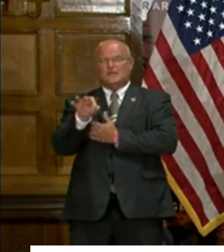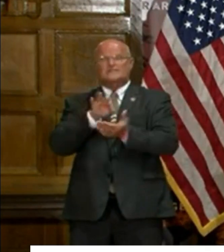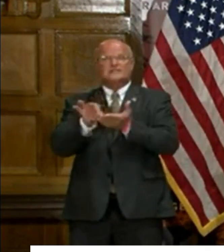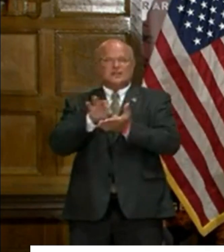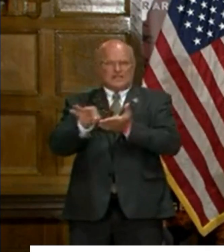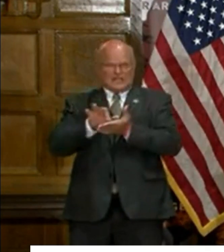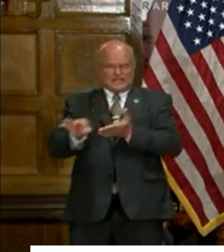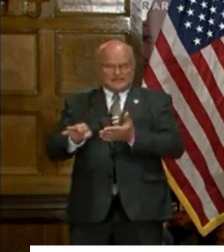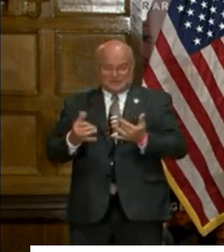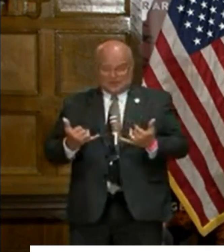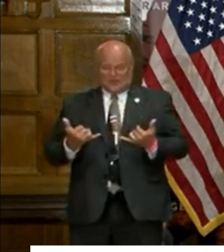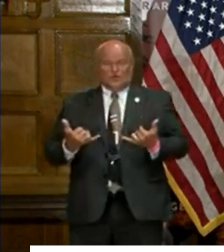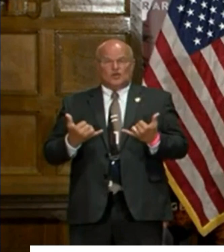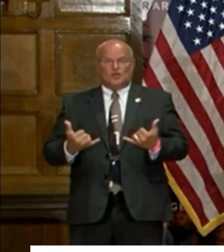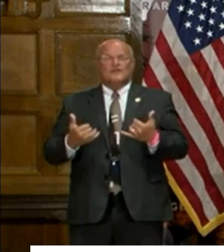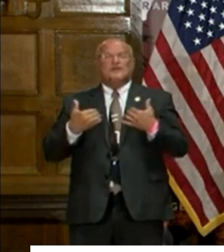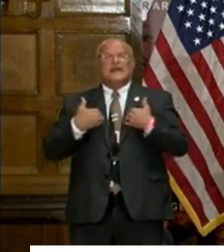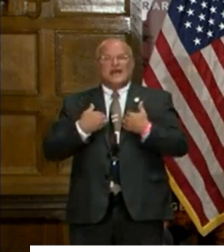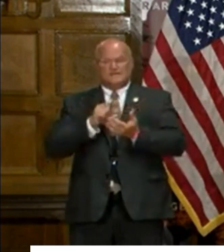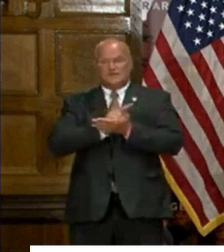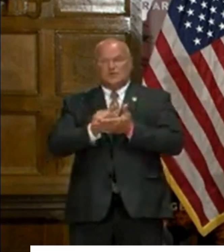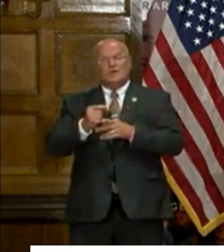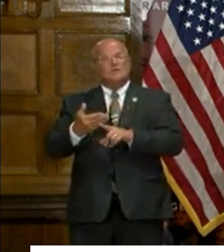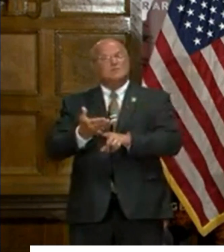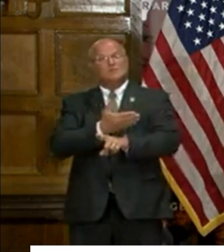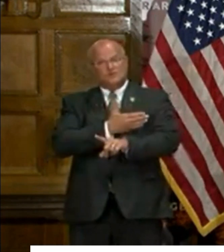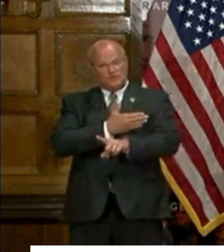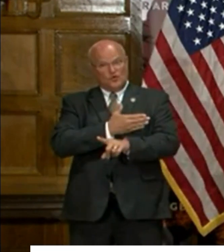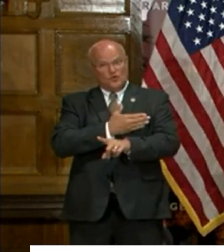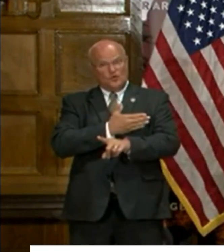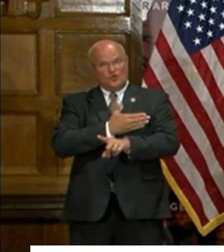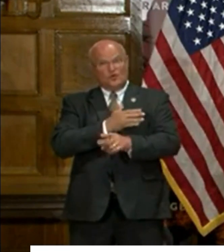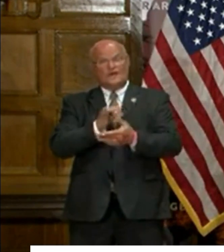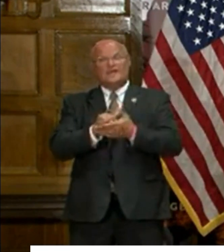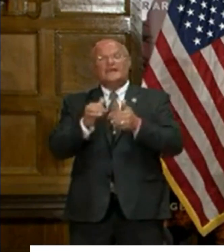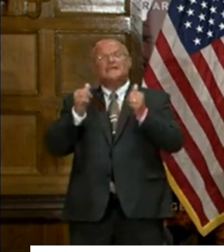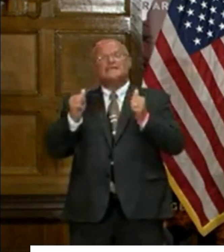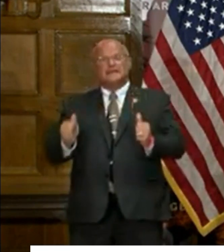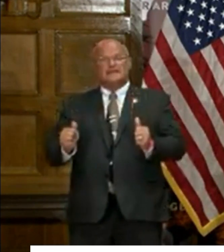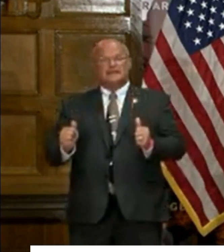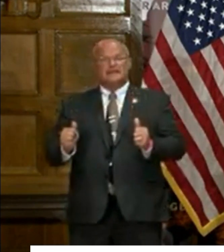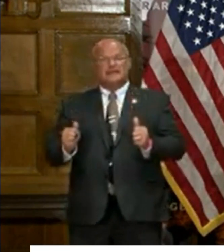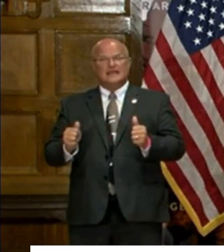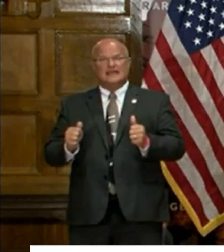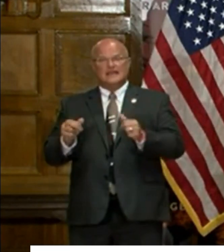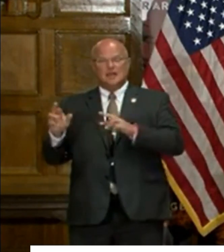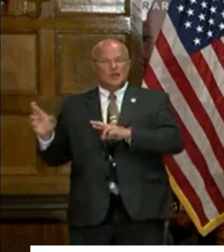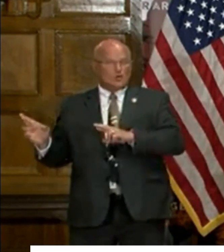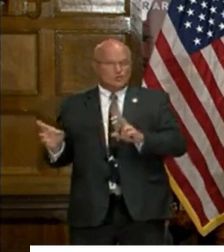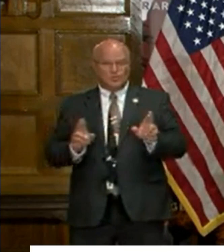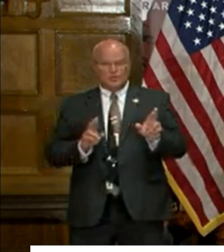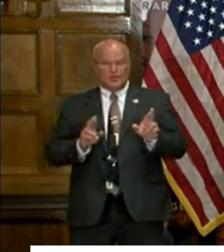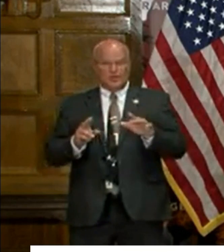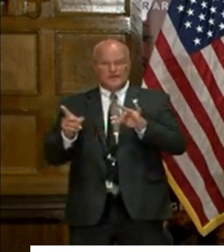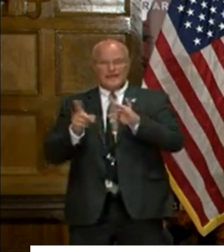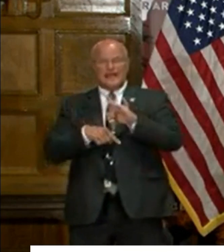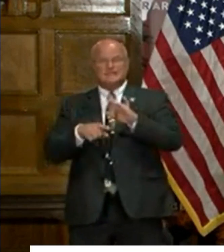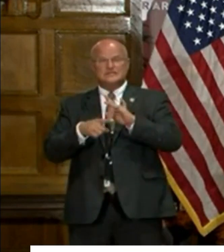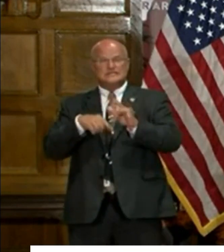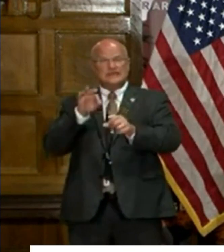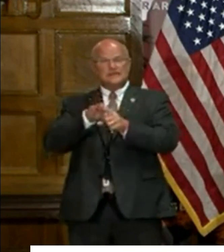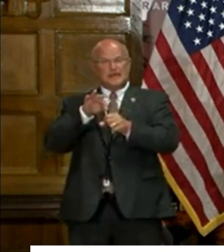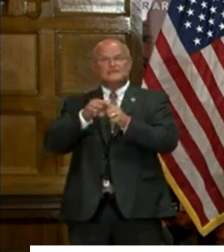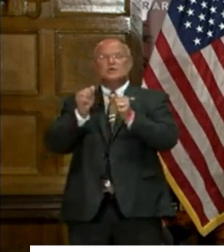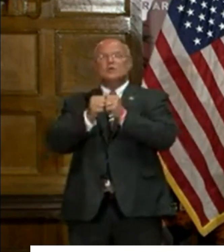law. But currently, they have a week before that they can prepare the absentee